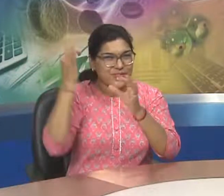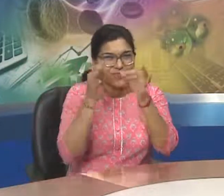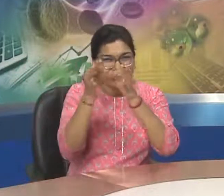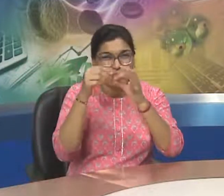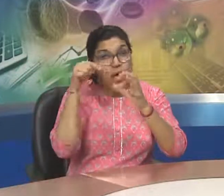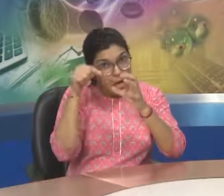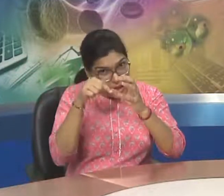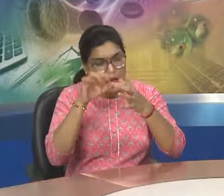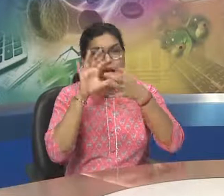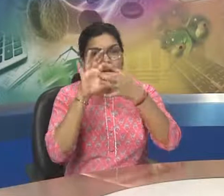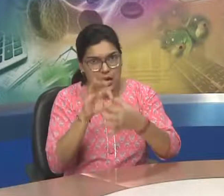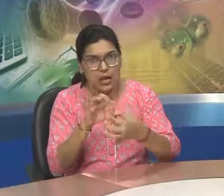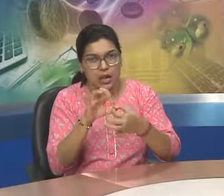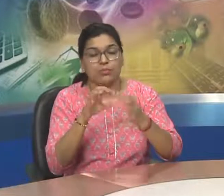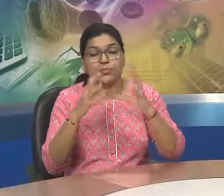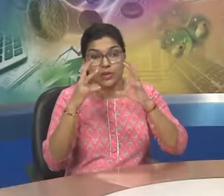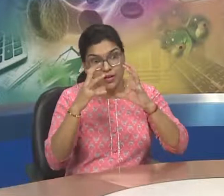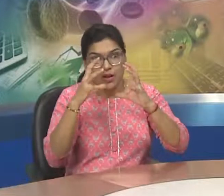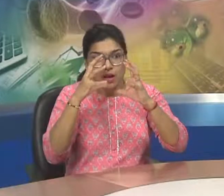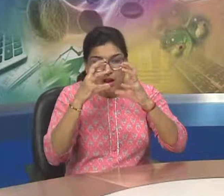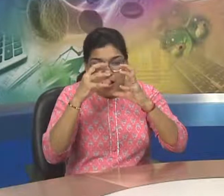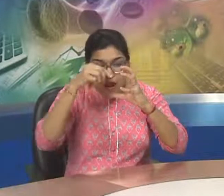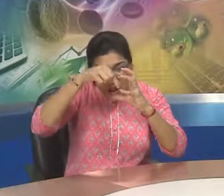the earth was